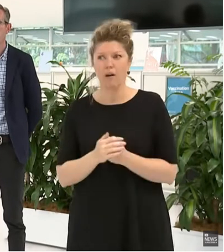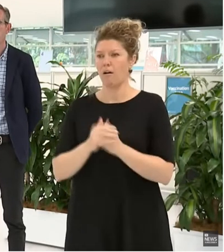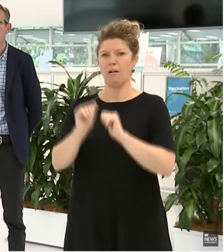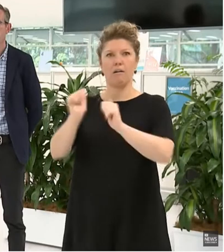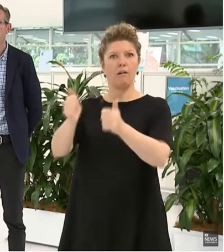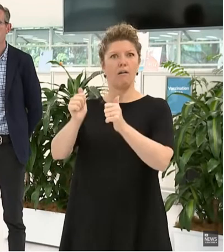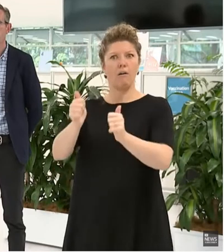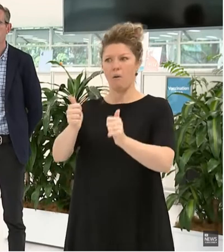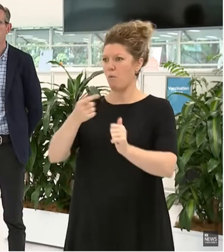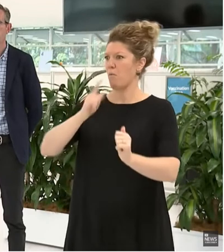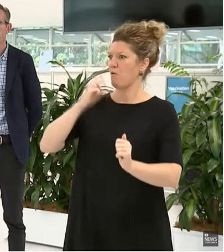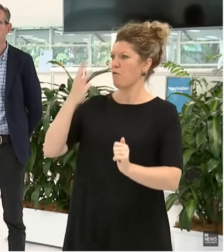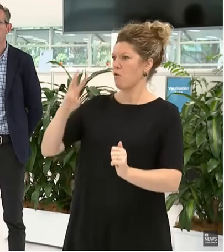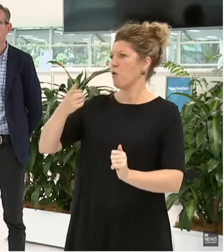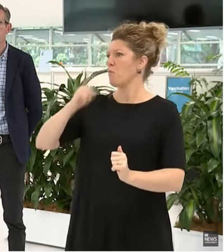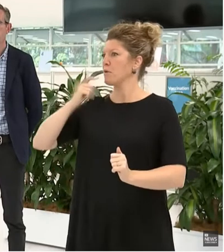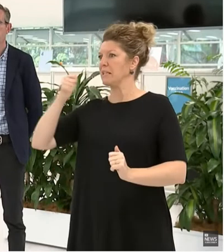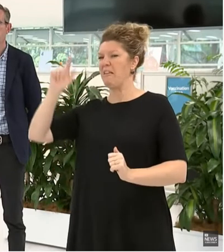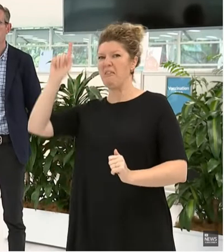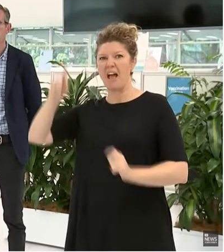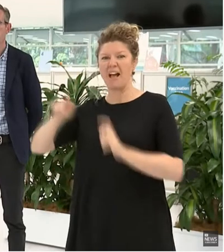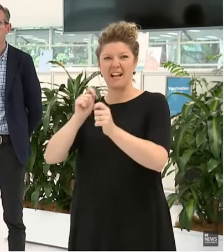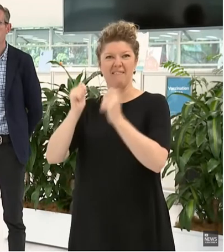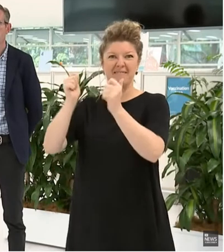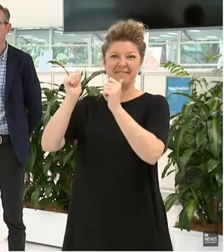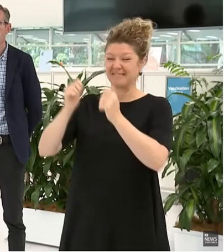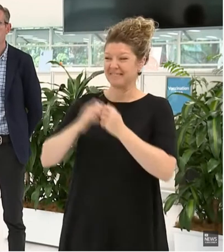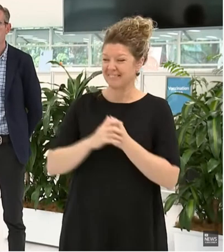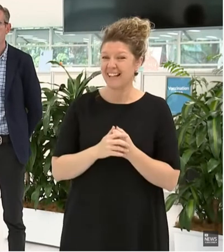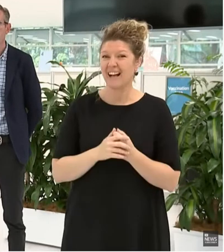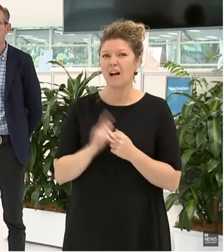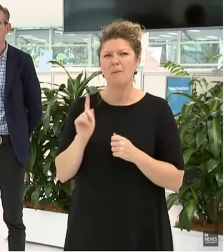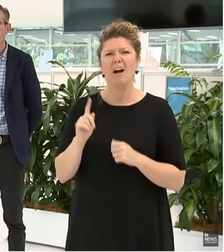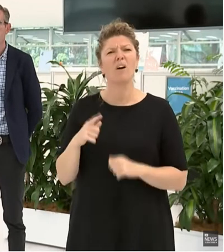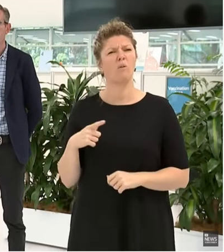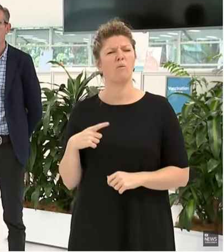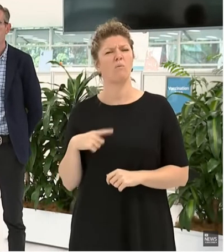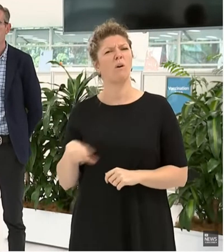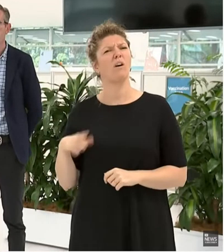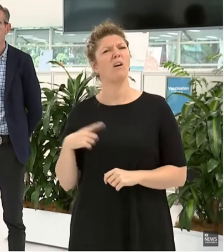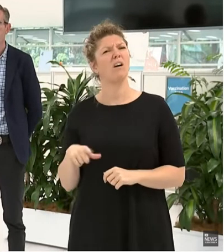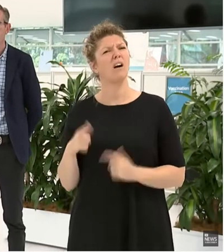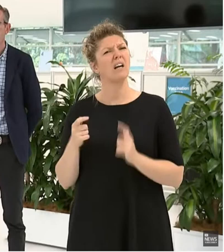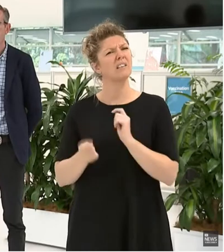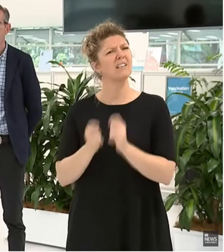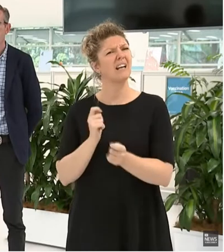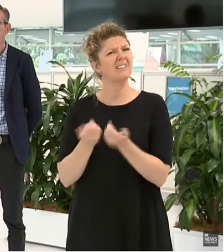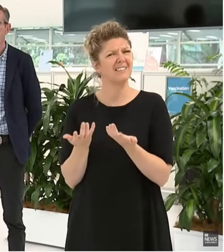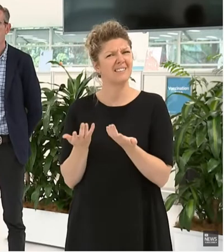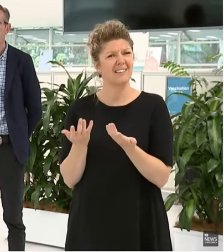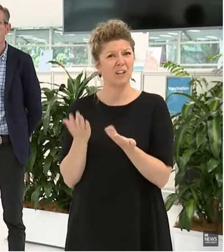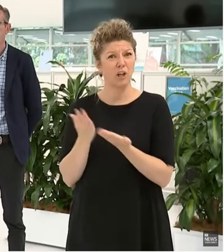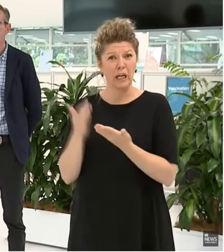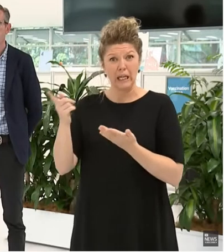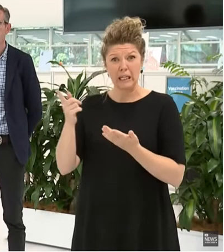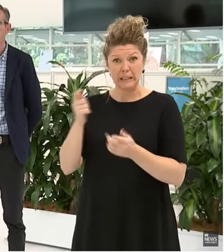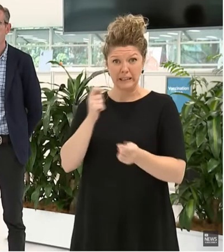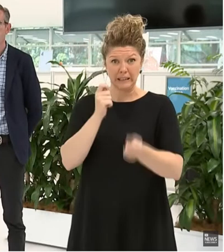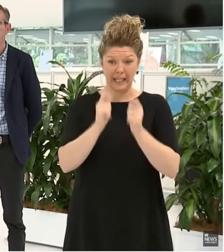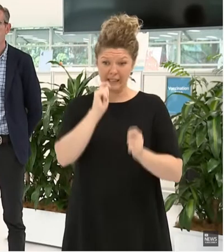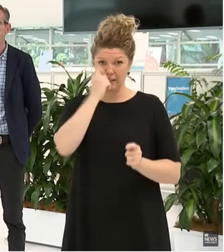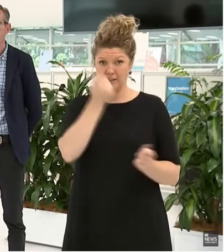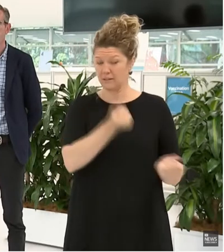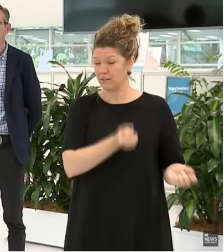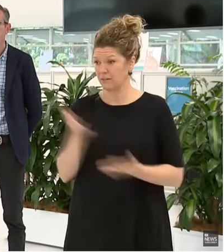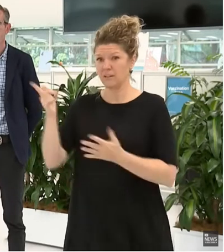good. But then we need to consider, why are people being tested and why are we putting the stresses on our pathology system?